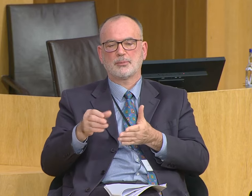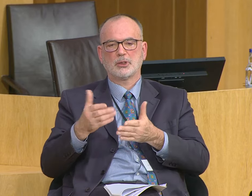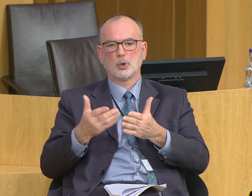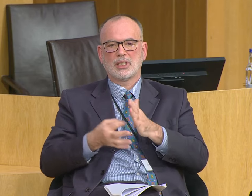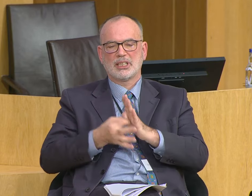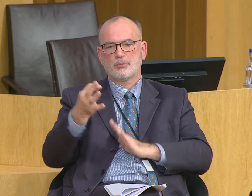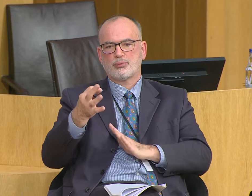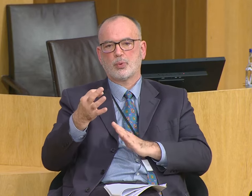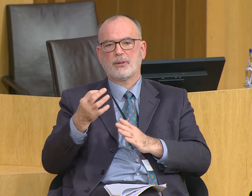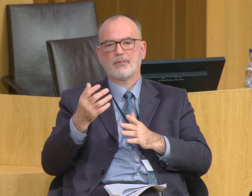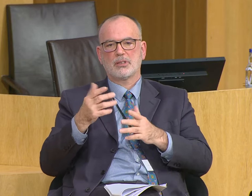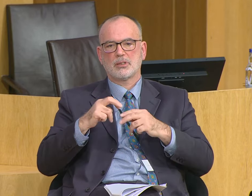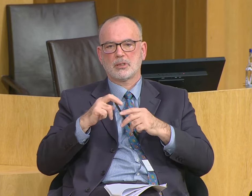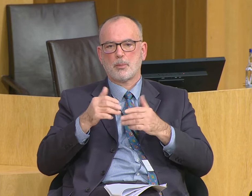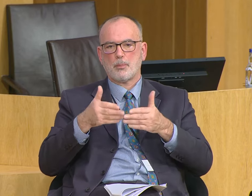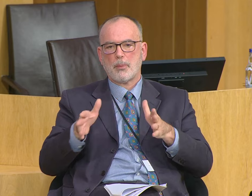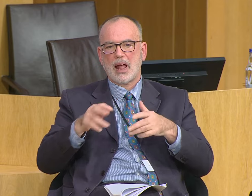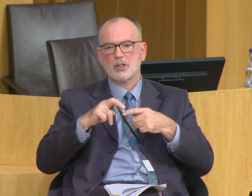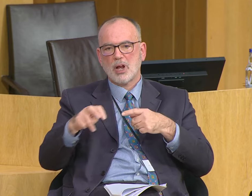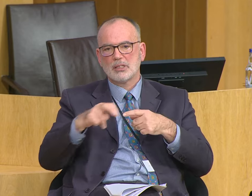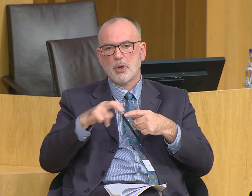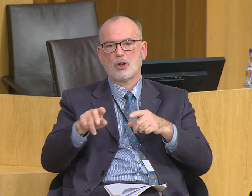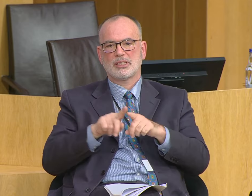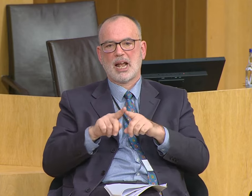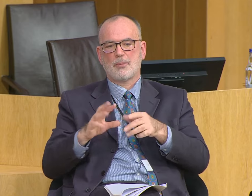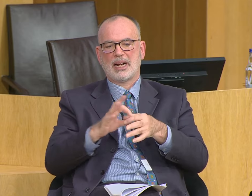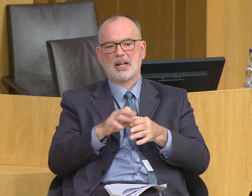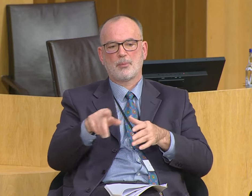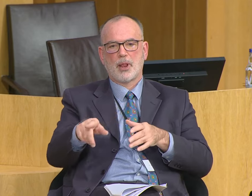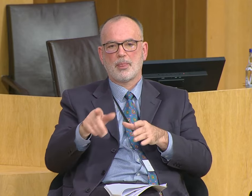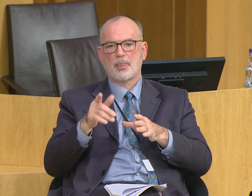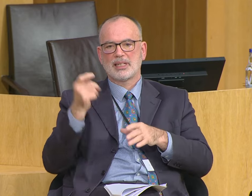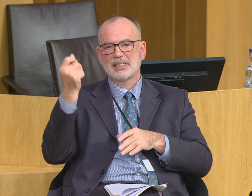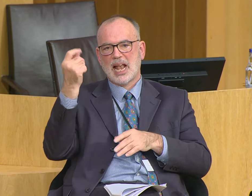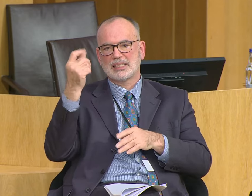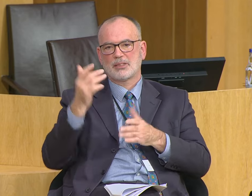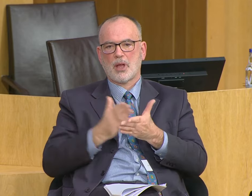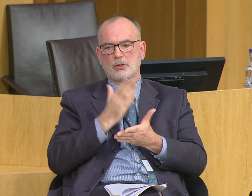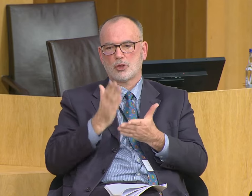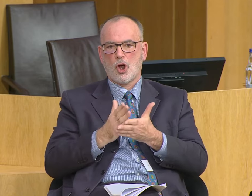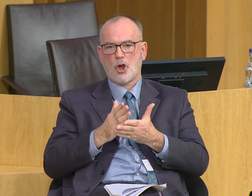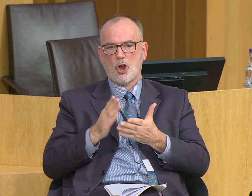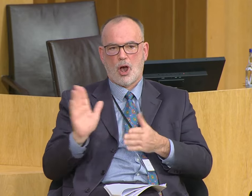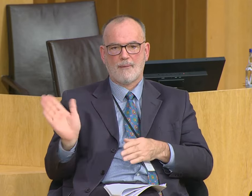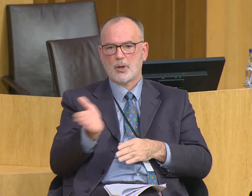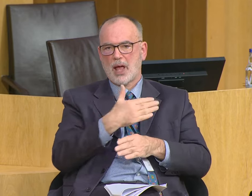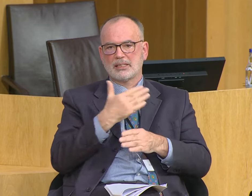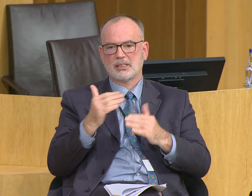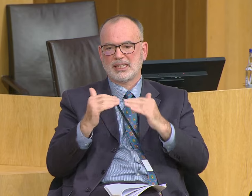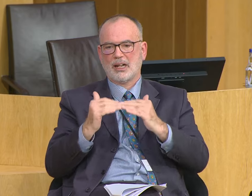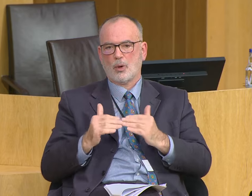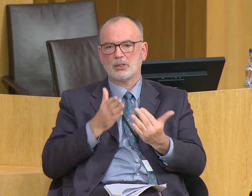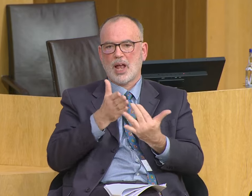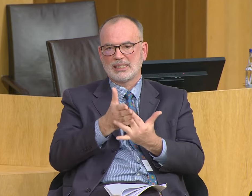for you and that extra funding to help improve that public transport access and to make sure that the taxi services are making sure